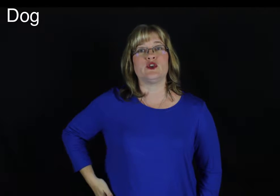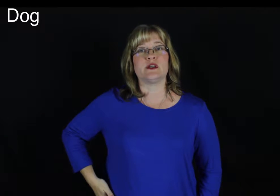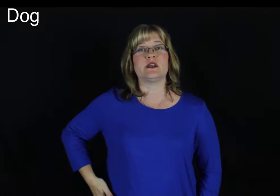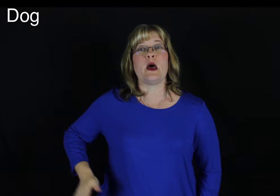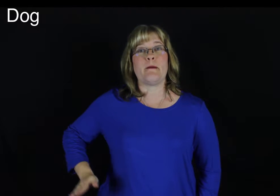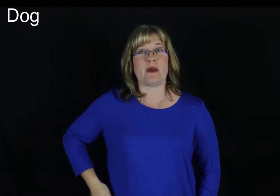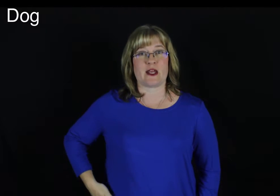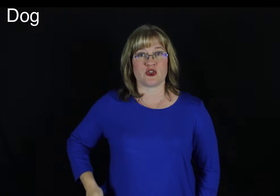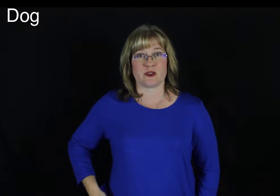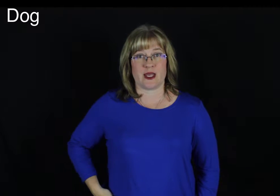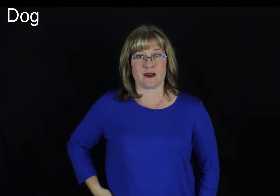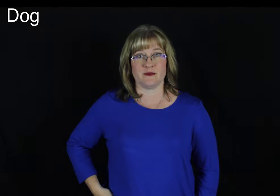can just pat your leg.